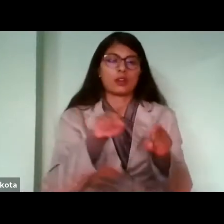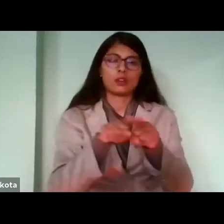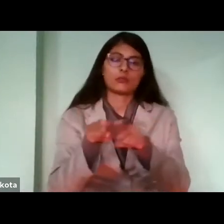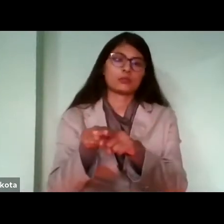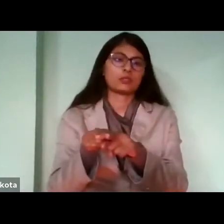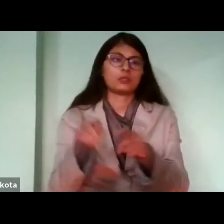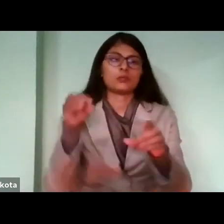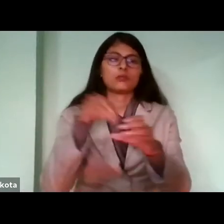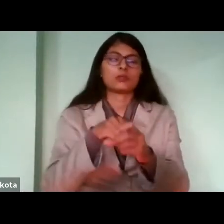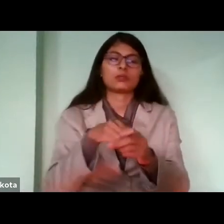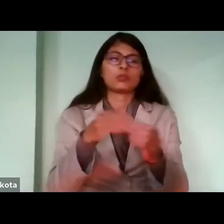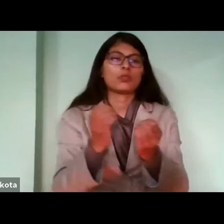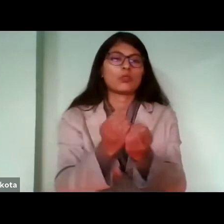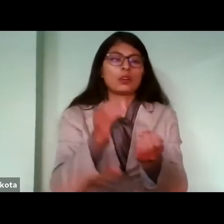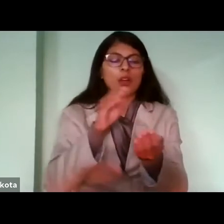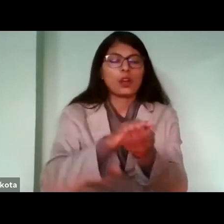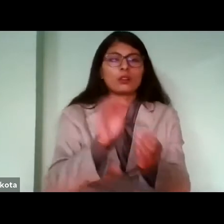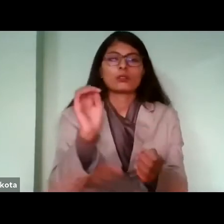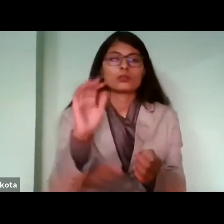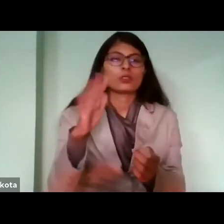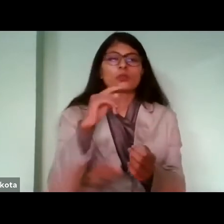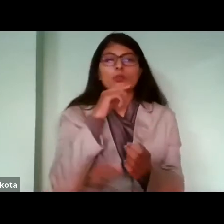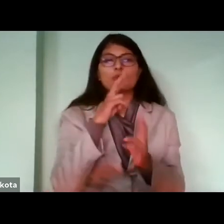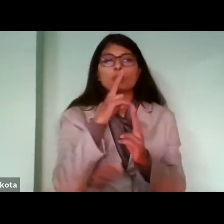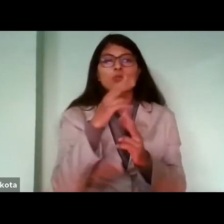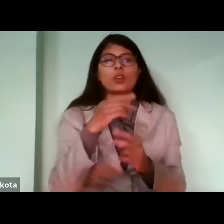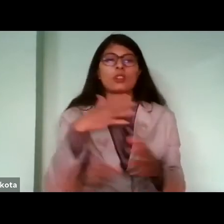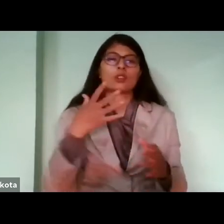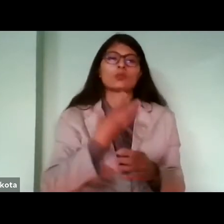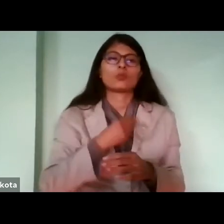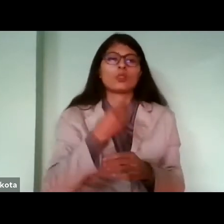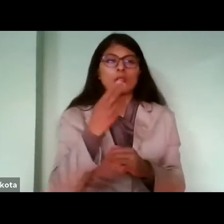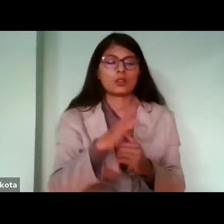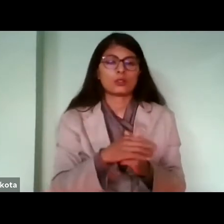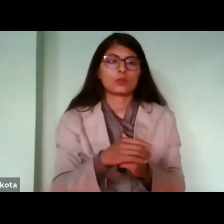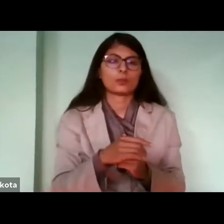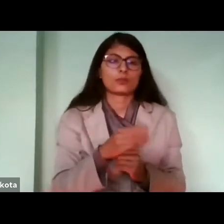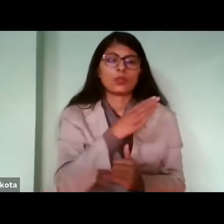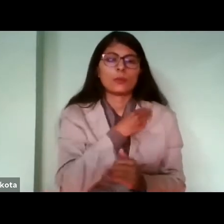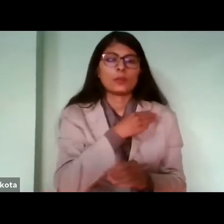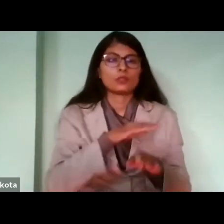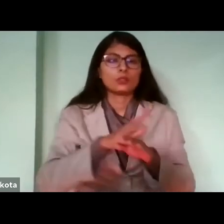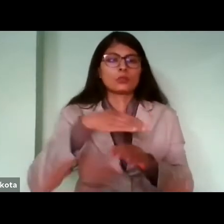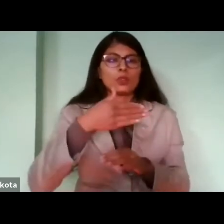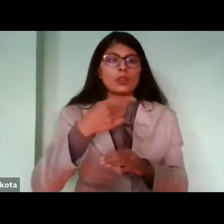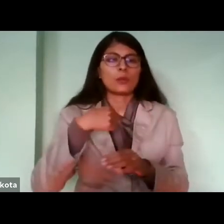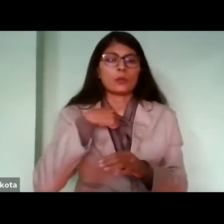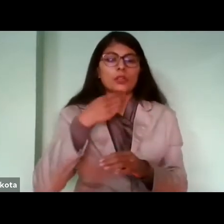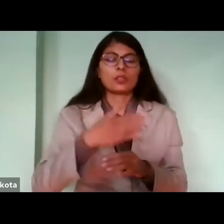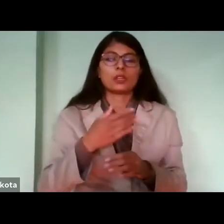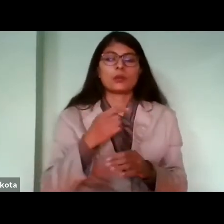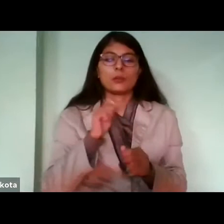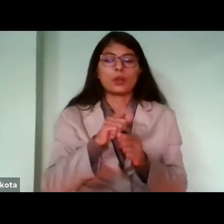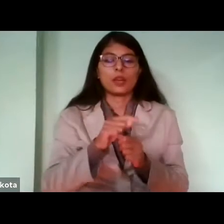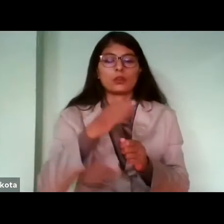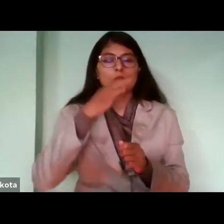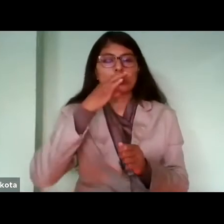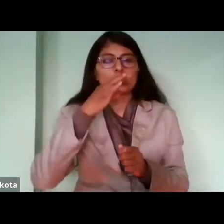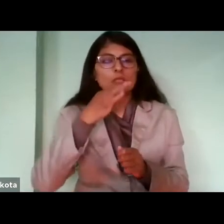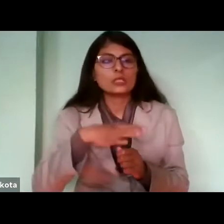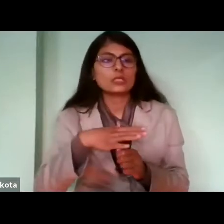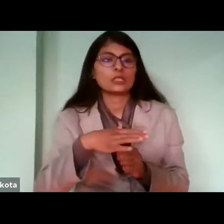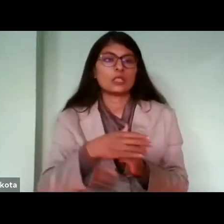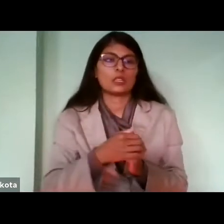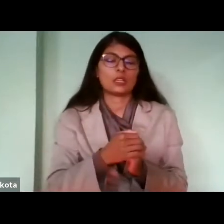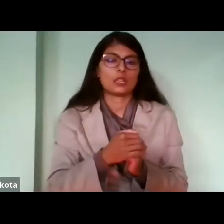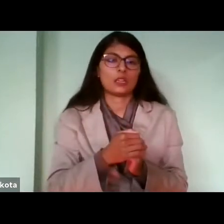to make decisions in our own lives. Now, people may not like the decisions that I made in my life, but they don't need